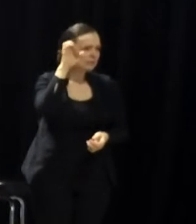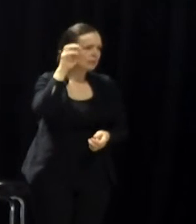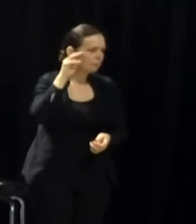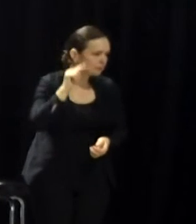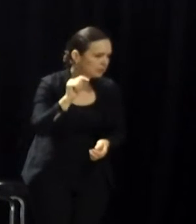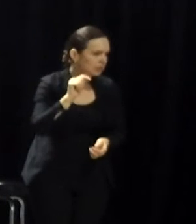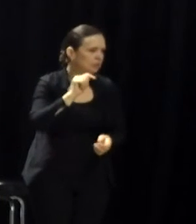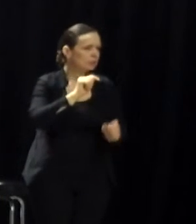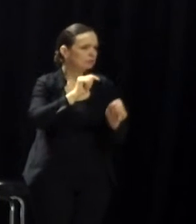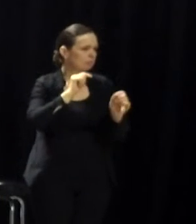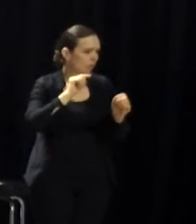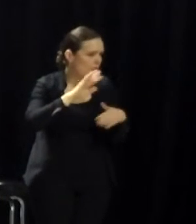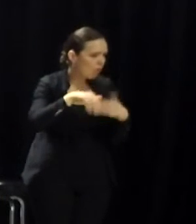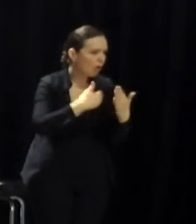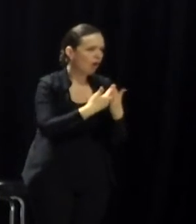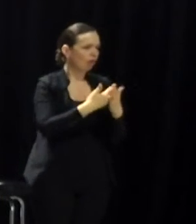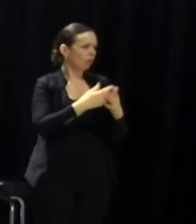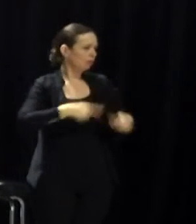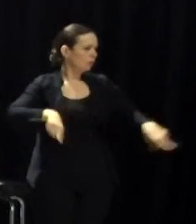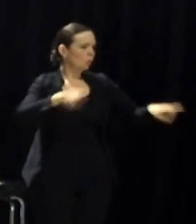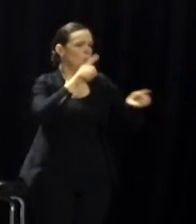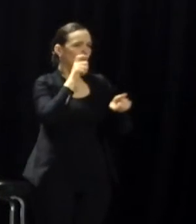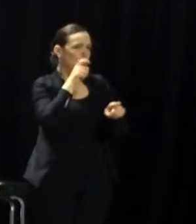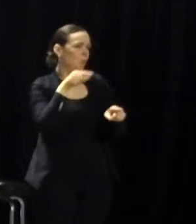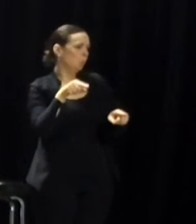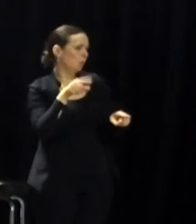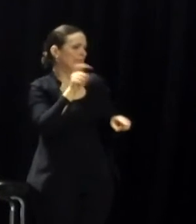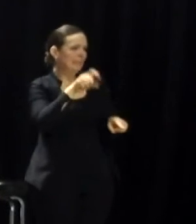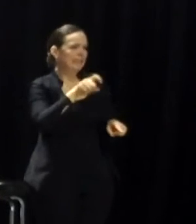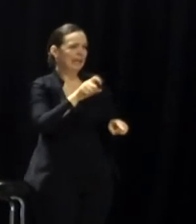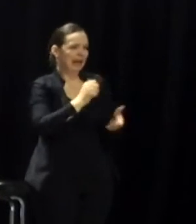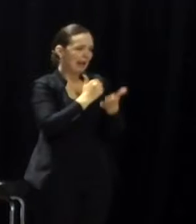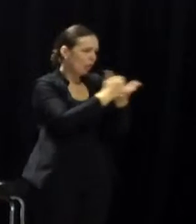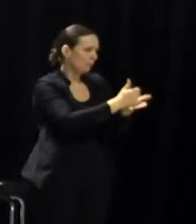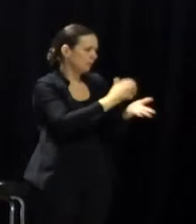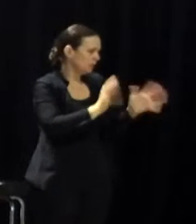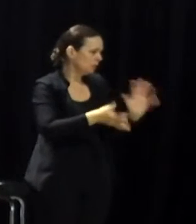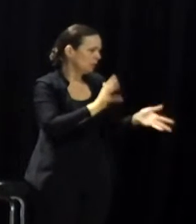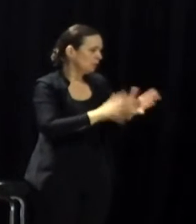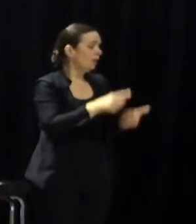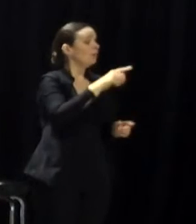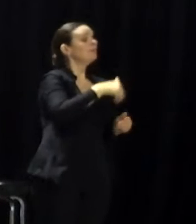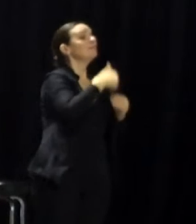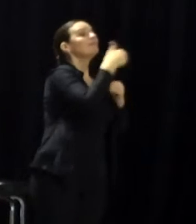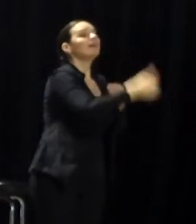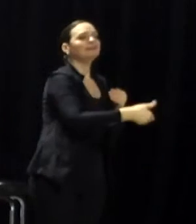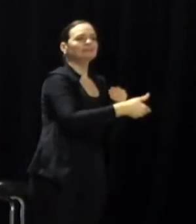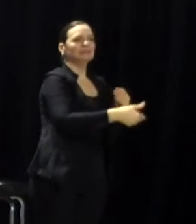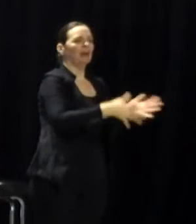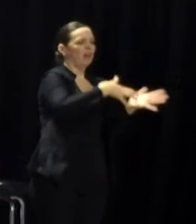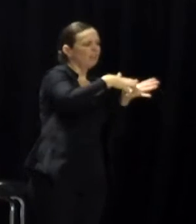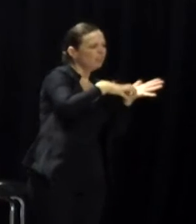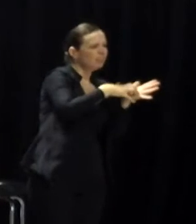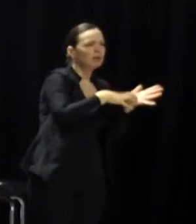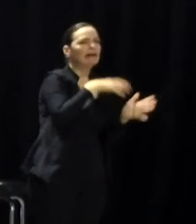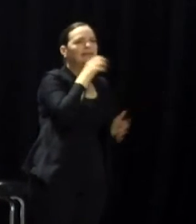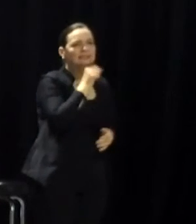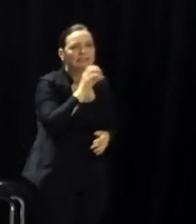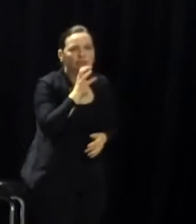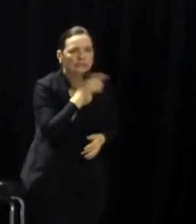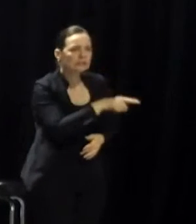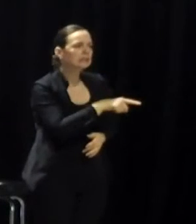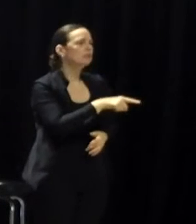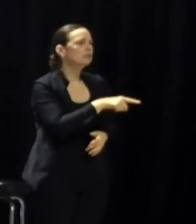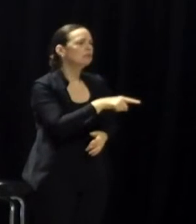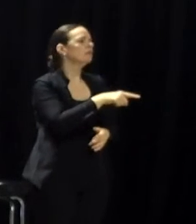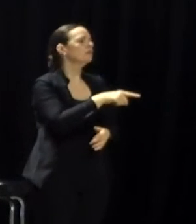vulnerable and other essential type employees. That may change, but what we are doing, how